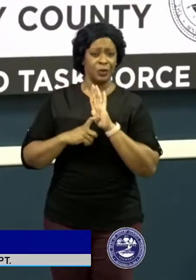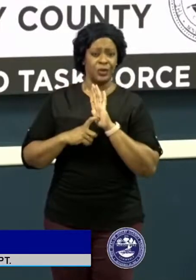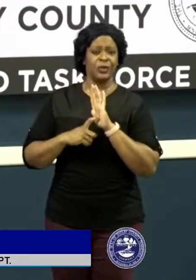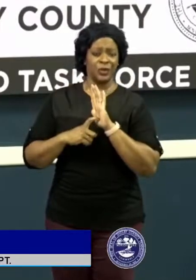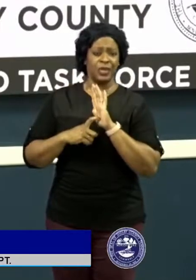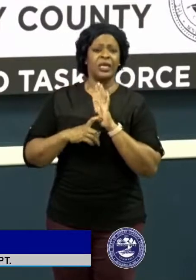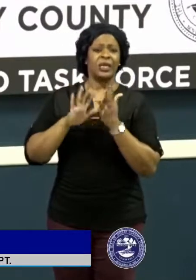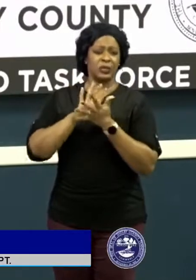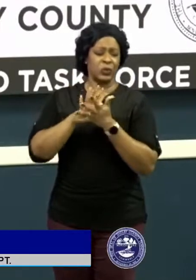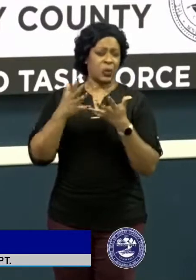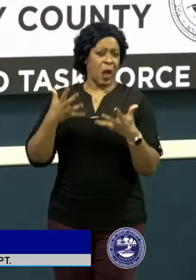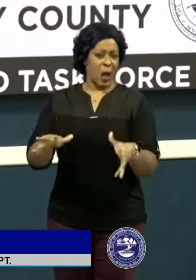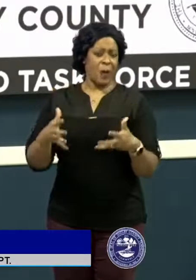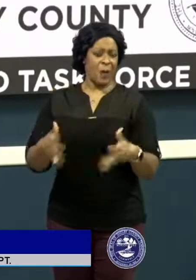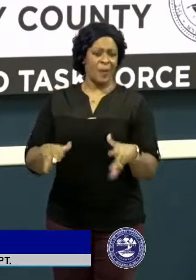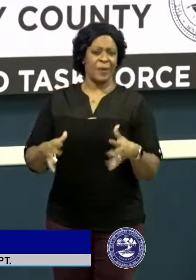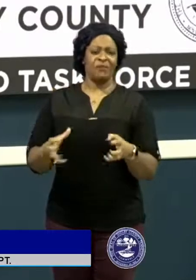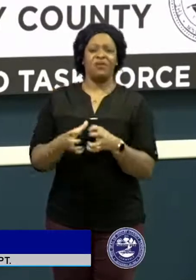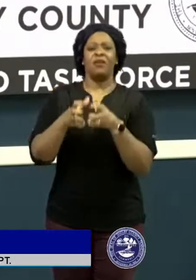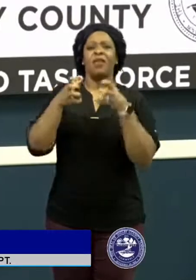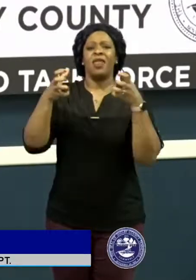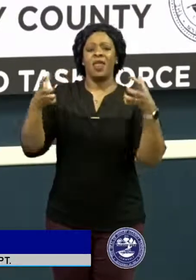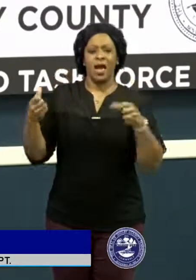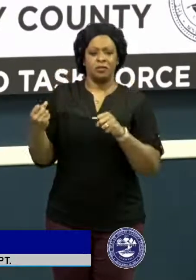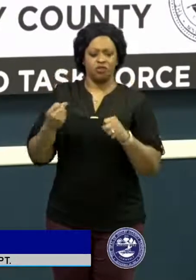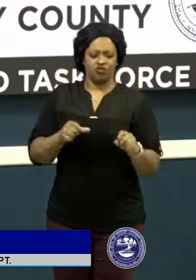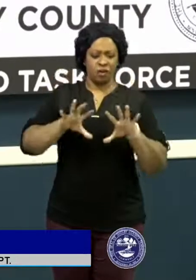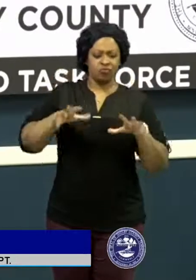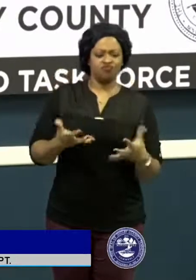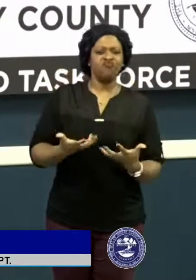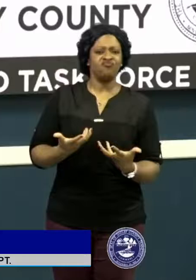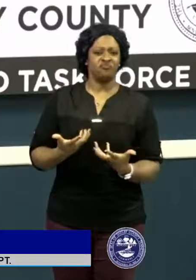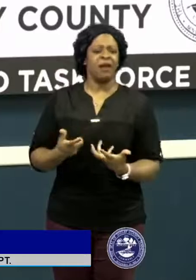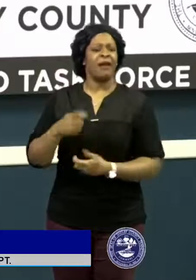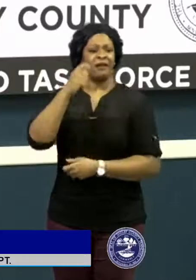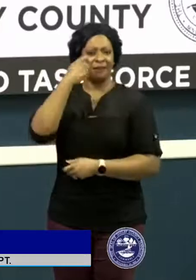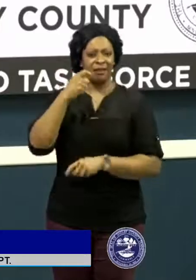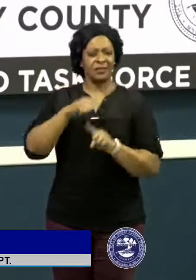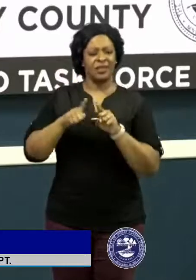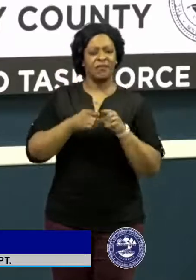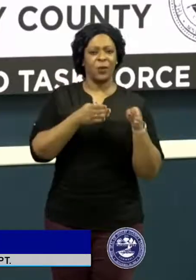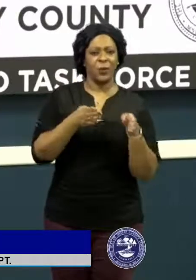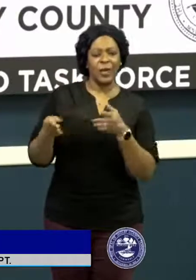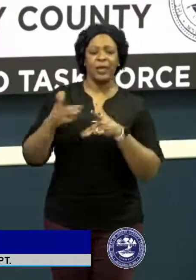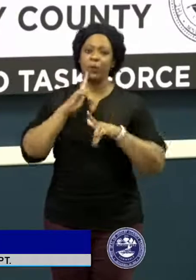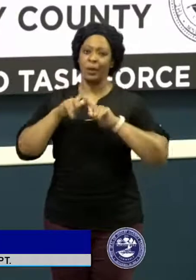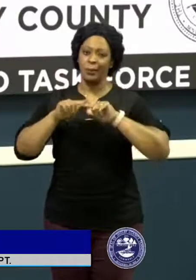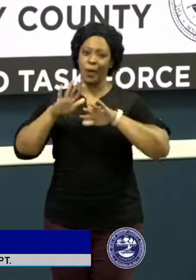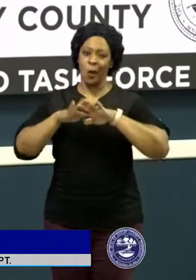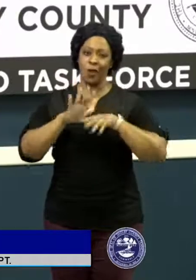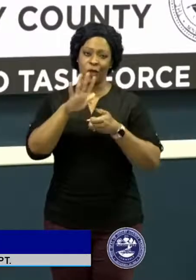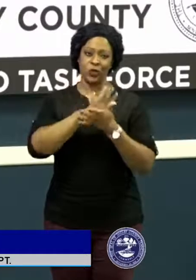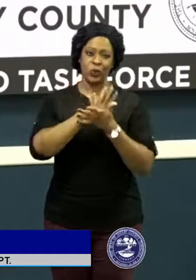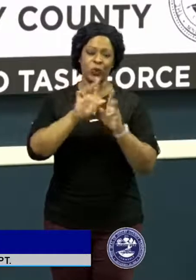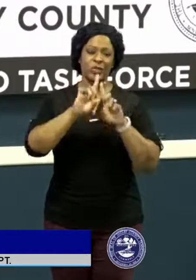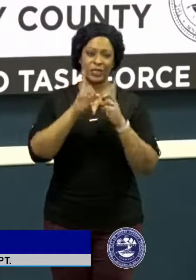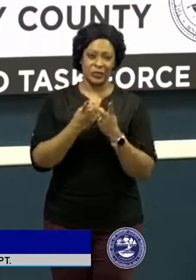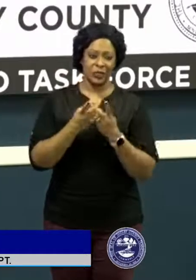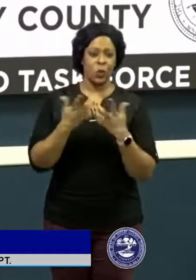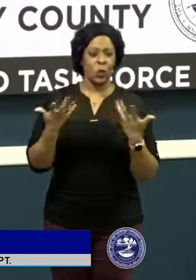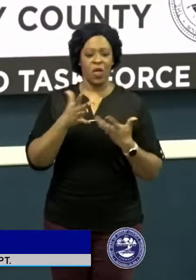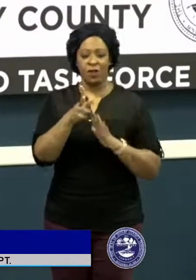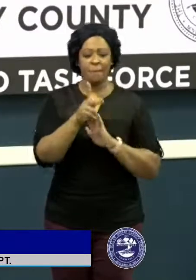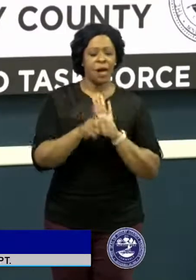the schools have already been doing a lot of robust testing in different forms depending on the district and